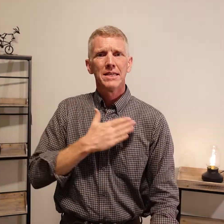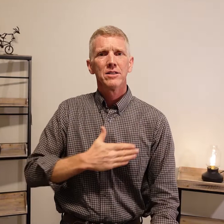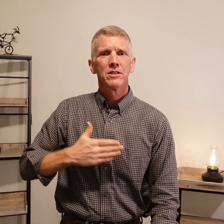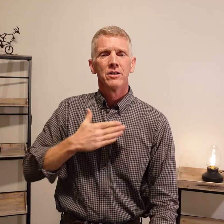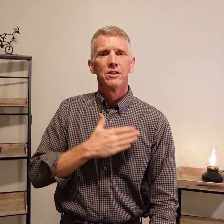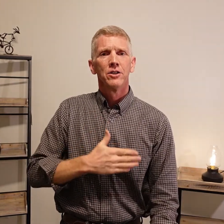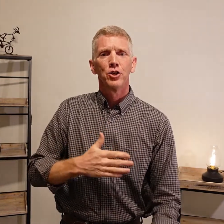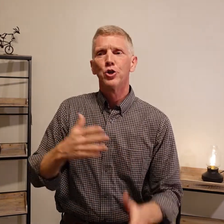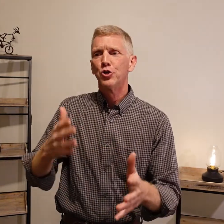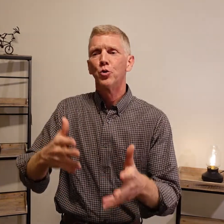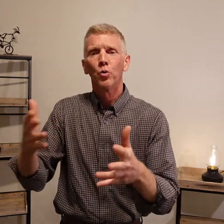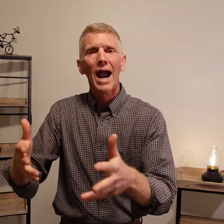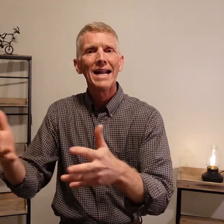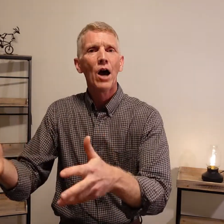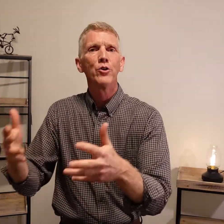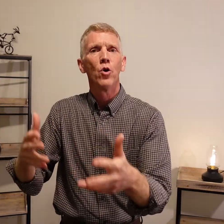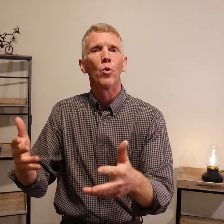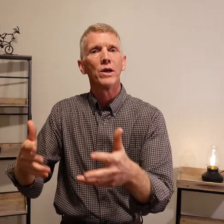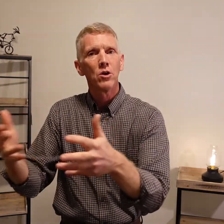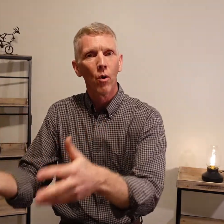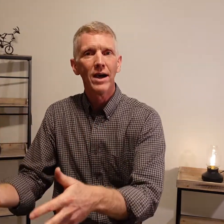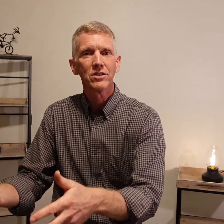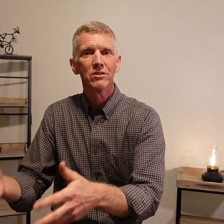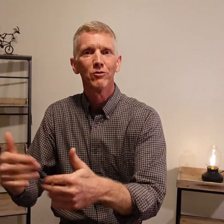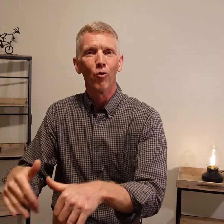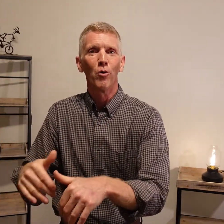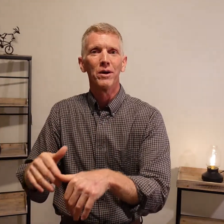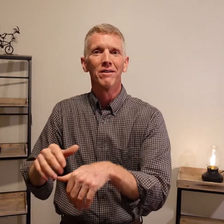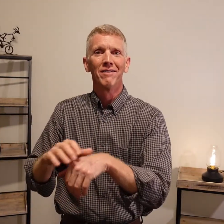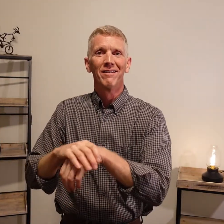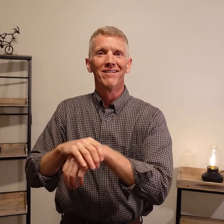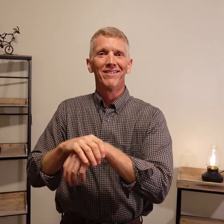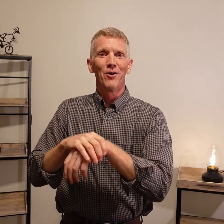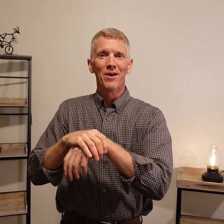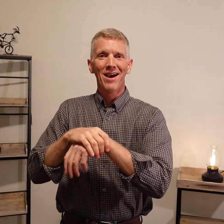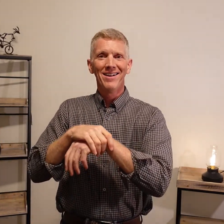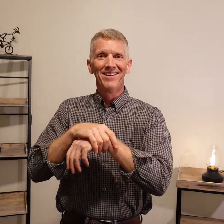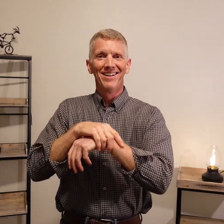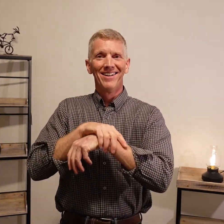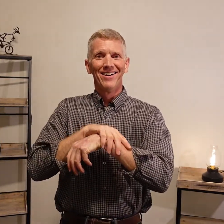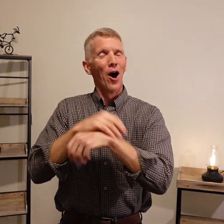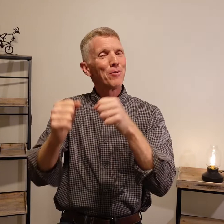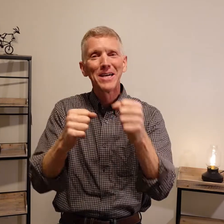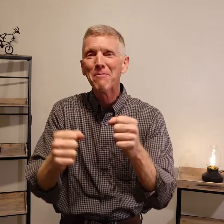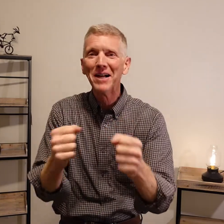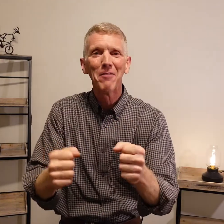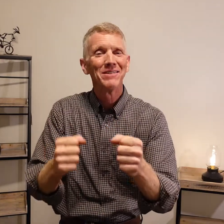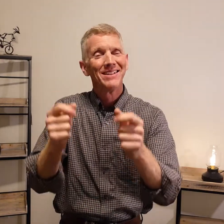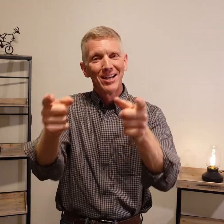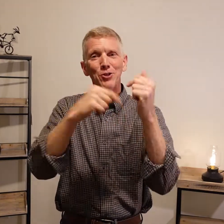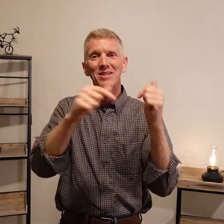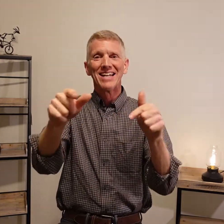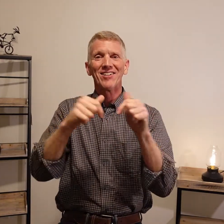please? Could you write out your request for me? Okay? Hope you're keeping up. Let's do this next